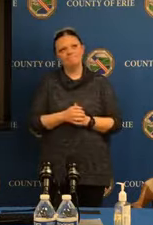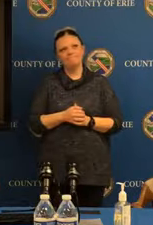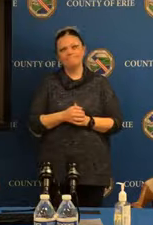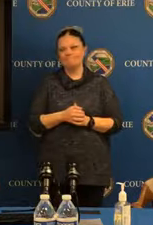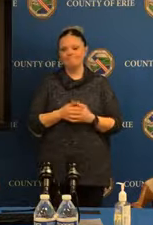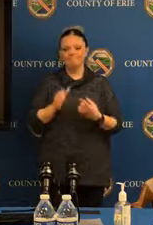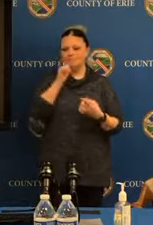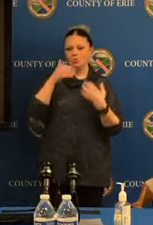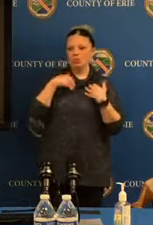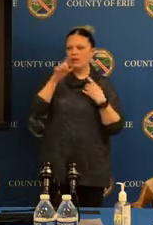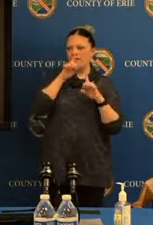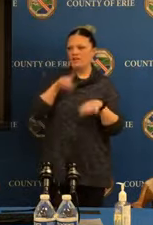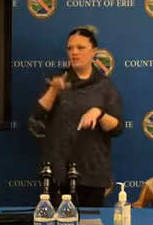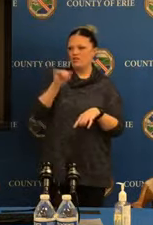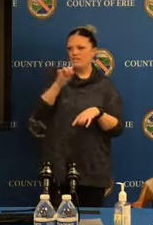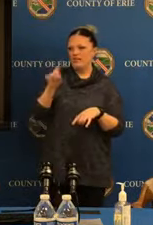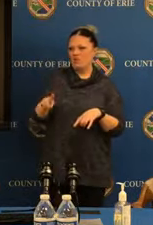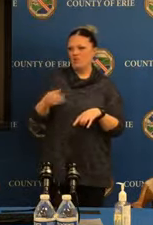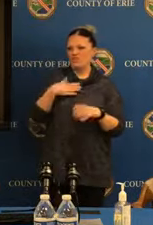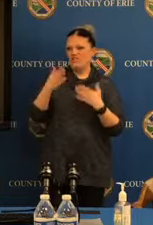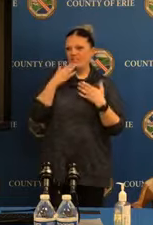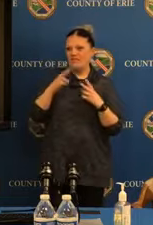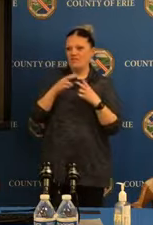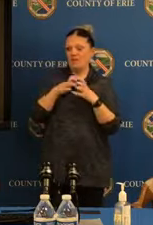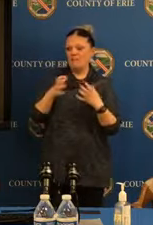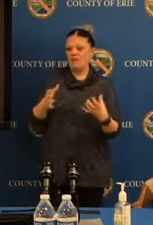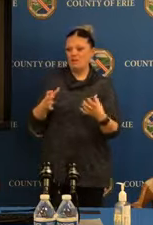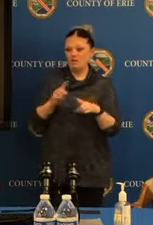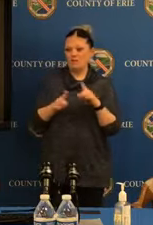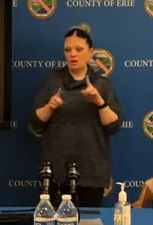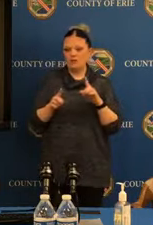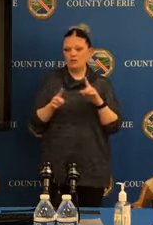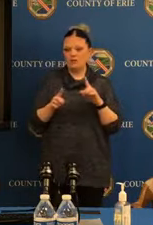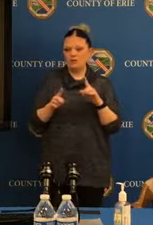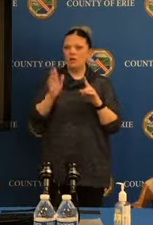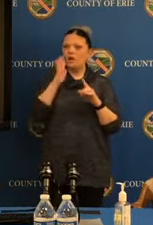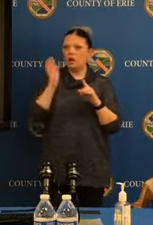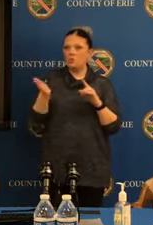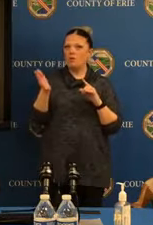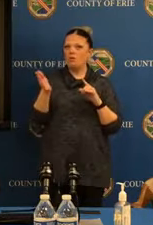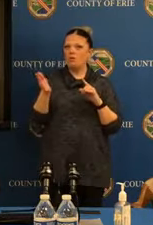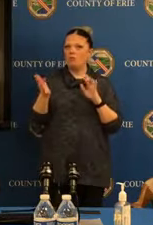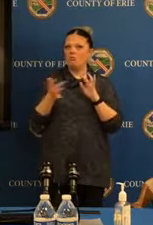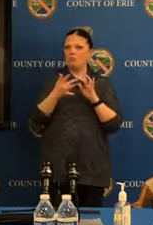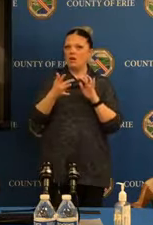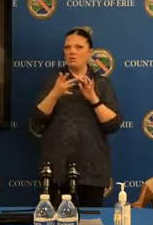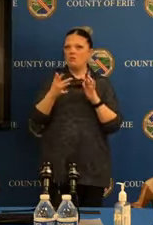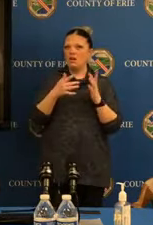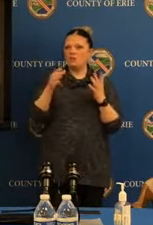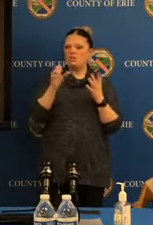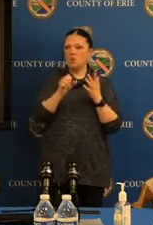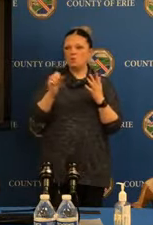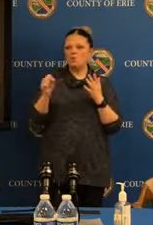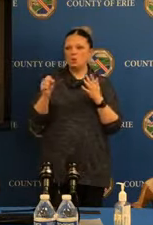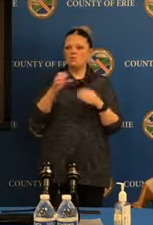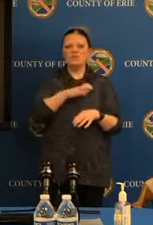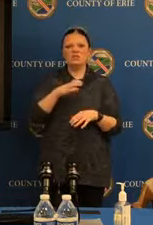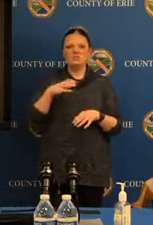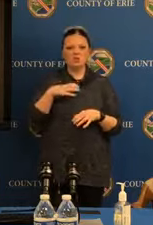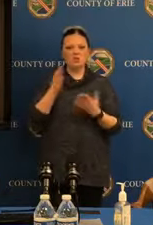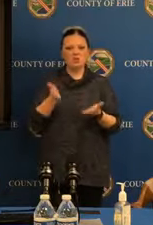don't have an answer to that question. Thank you very much for that. I will connect with our social services commissioner and ask her